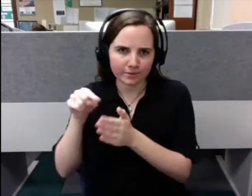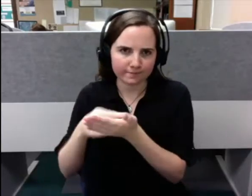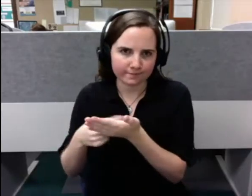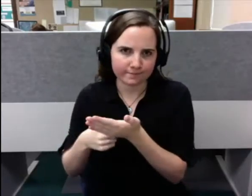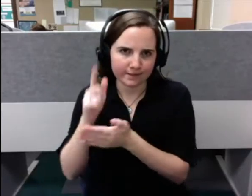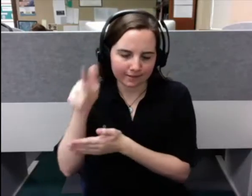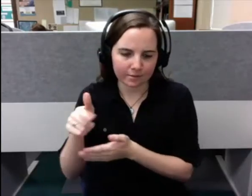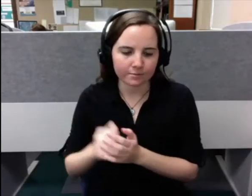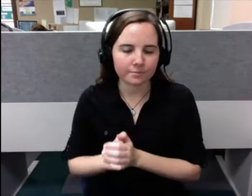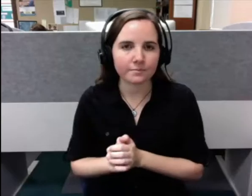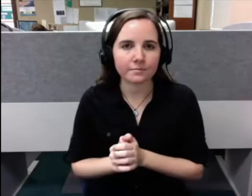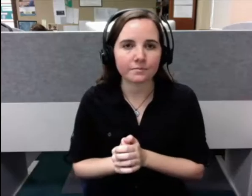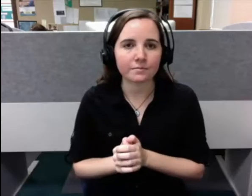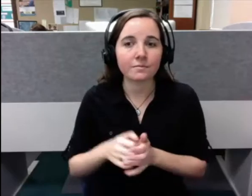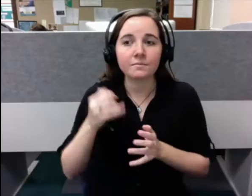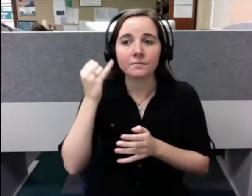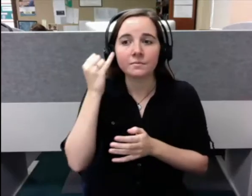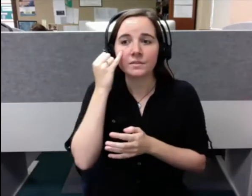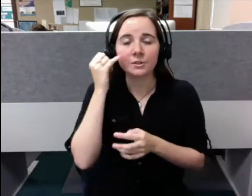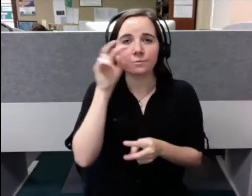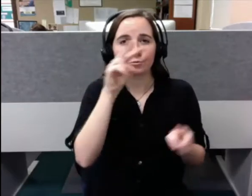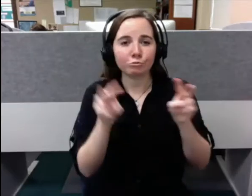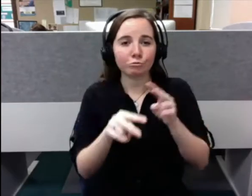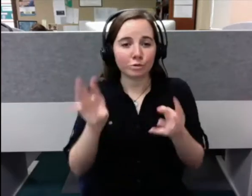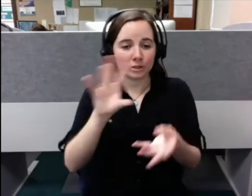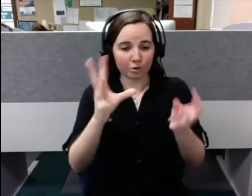about the digestive system as a whole, we can see that it really